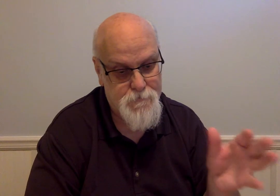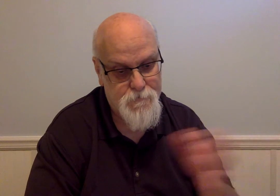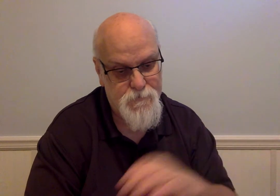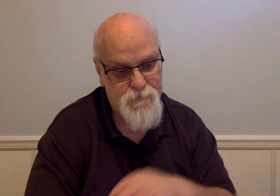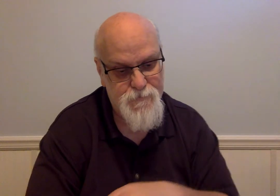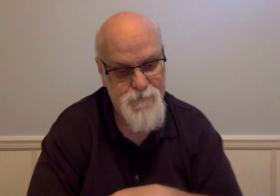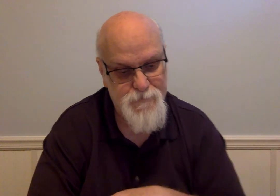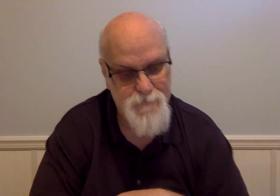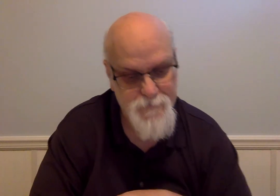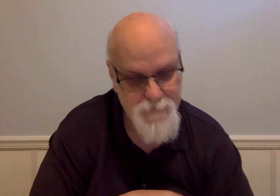grandfather,